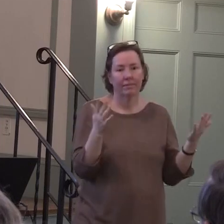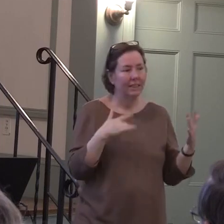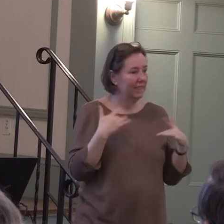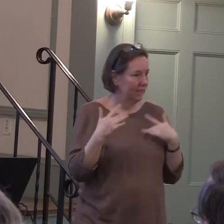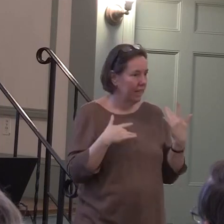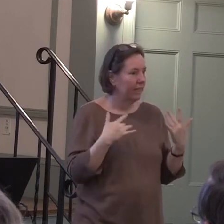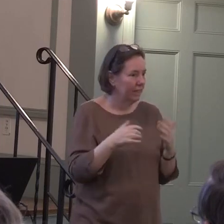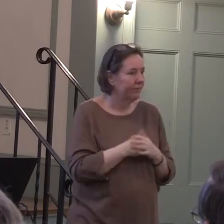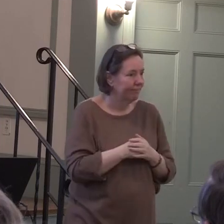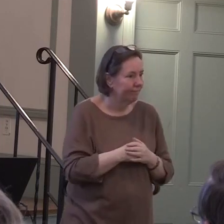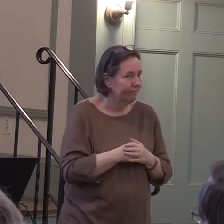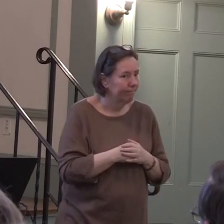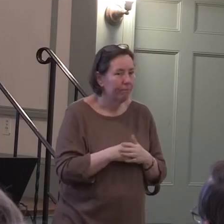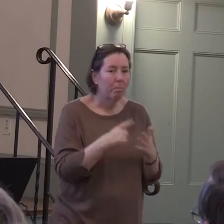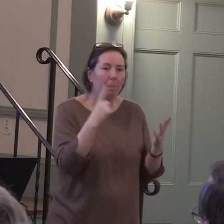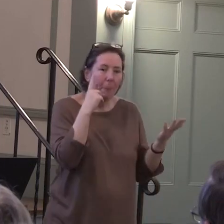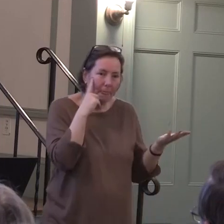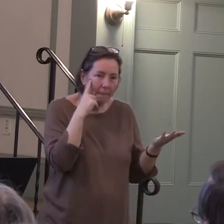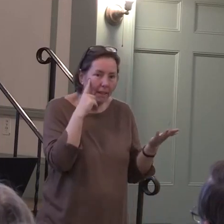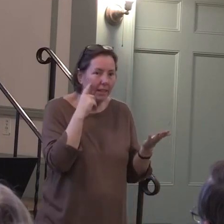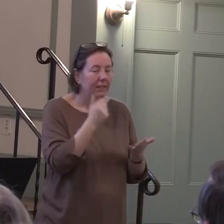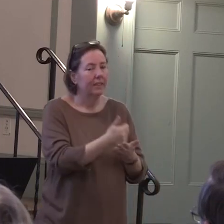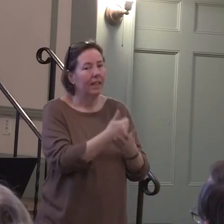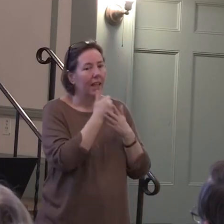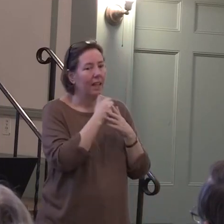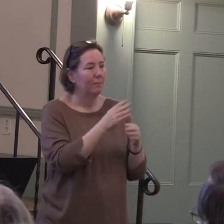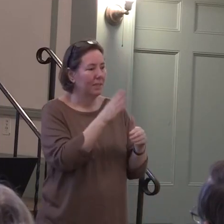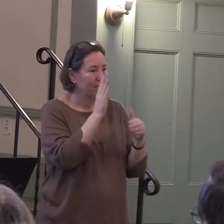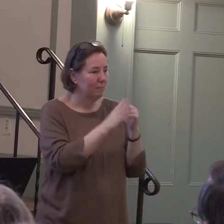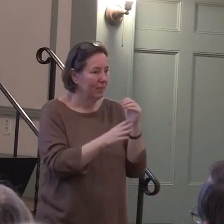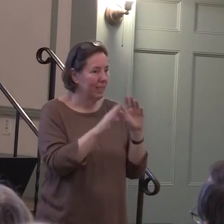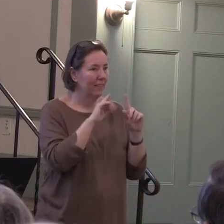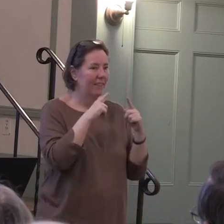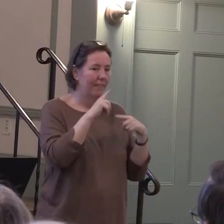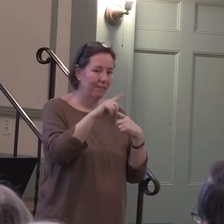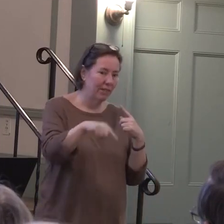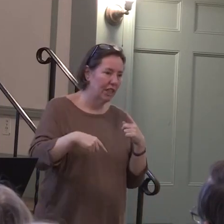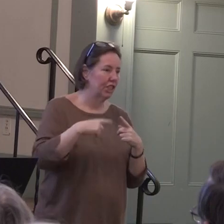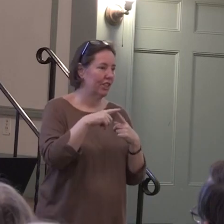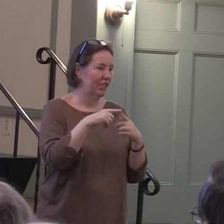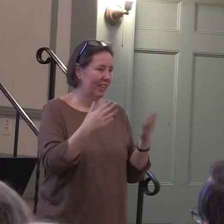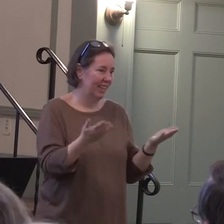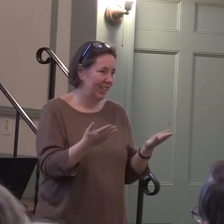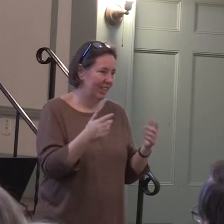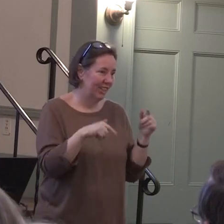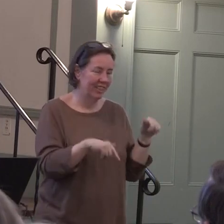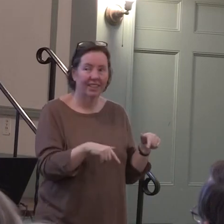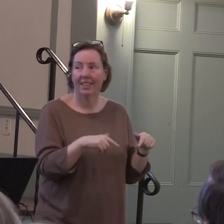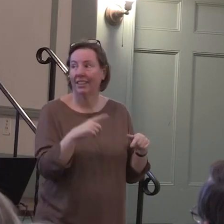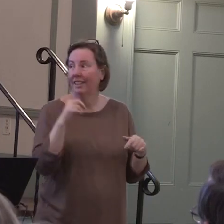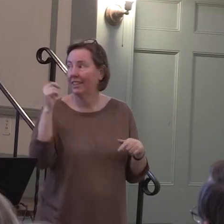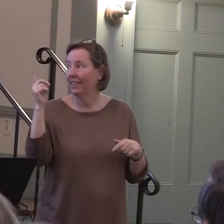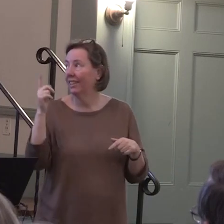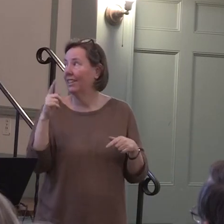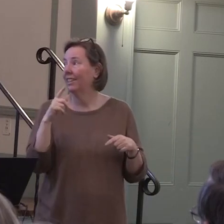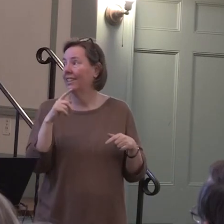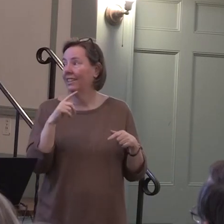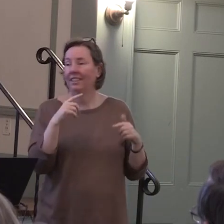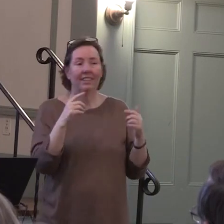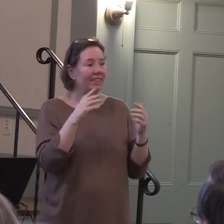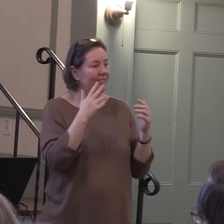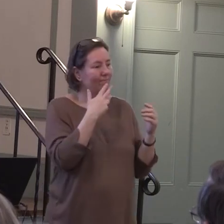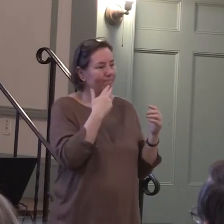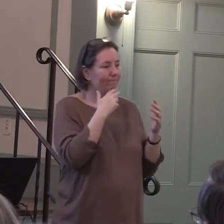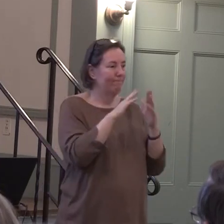exciting. I think it kind of completes the full circle here. This is a little village that has everything.